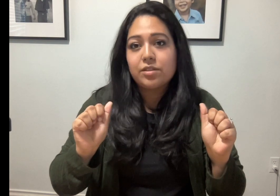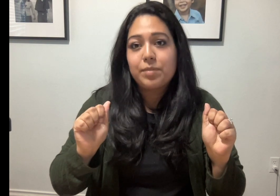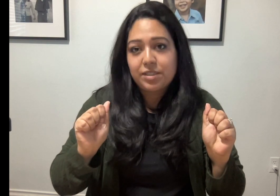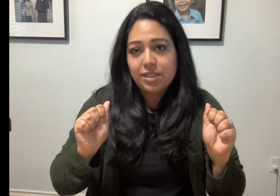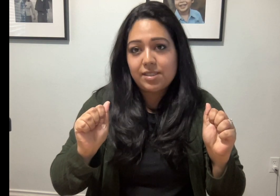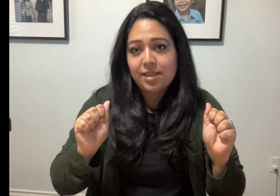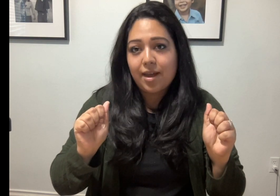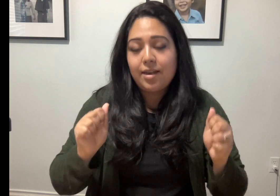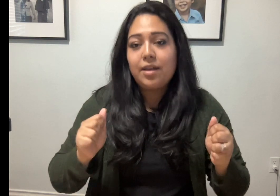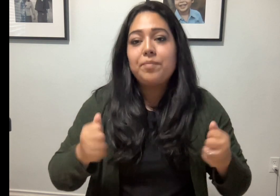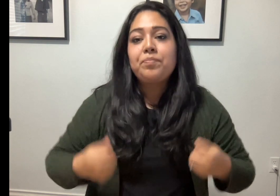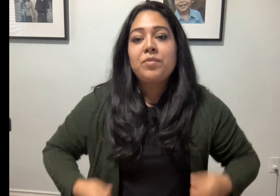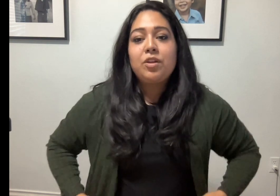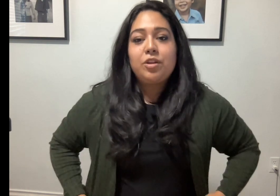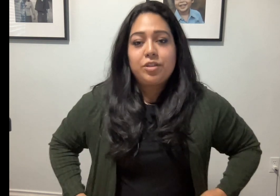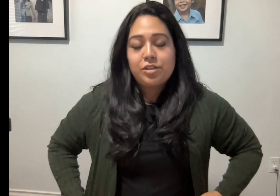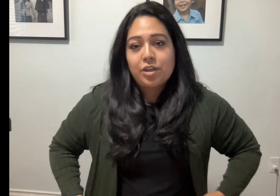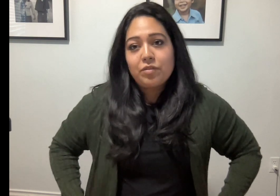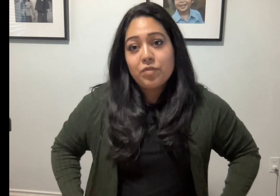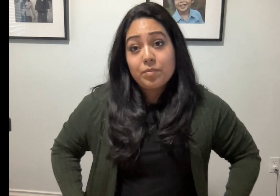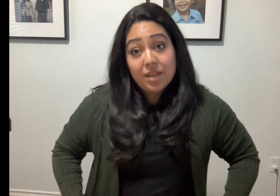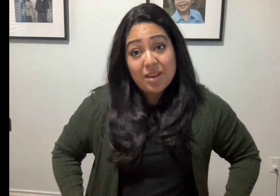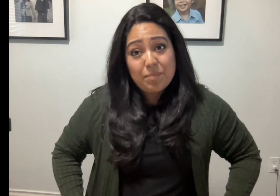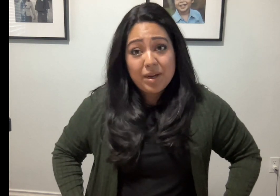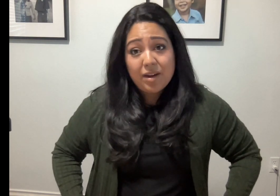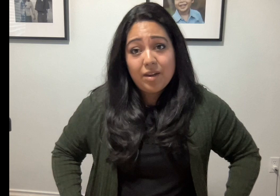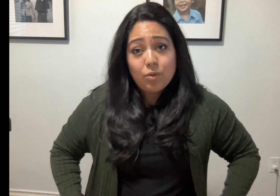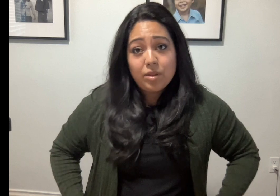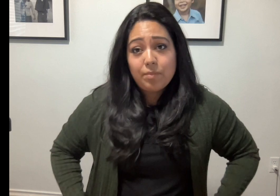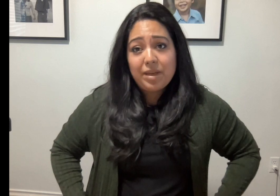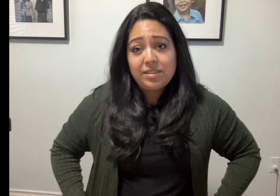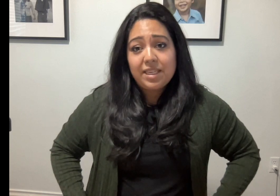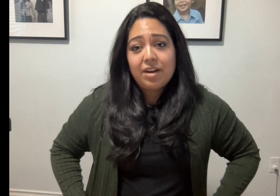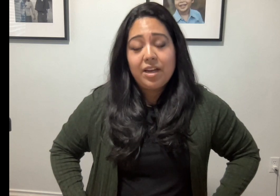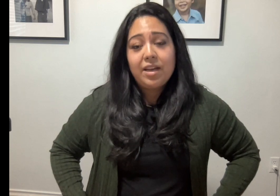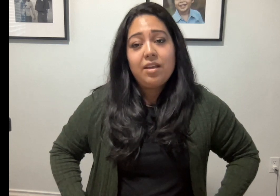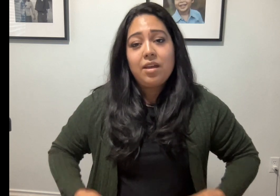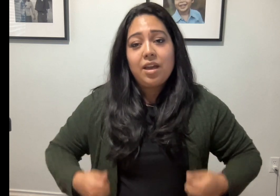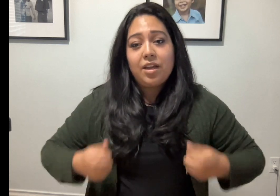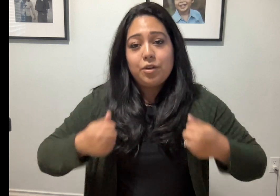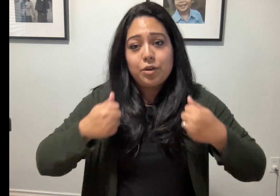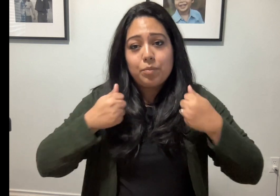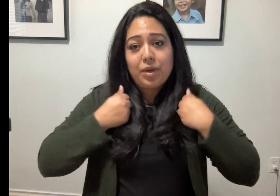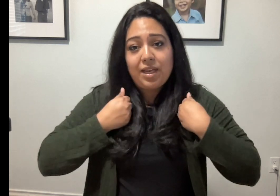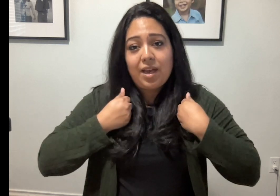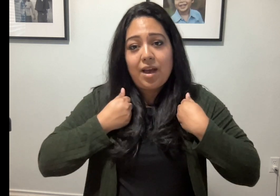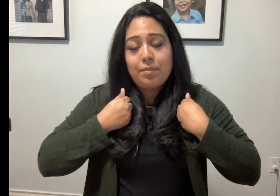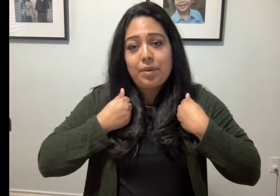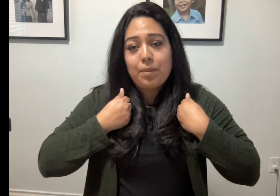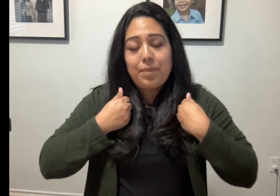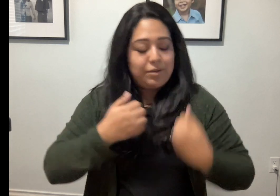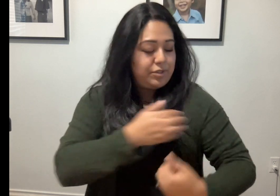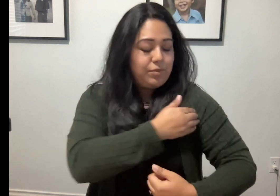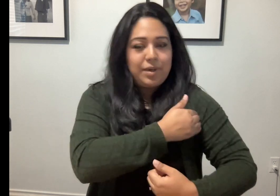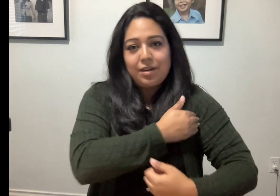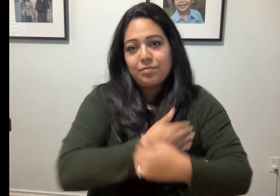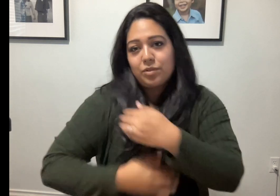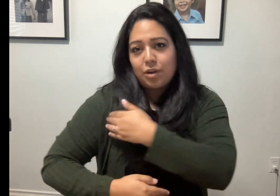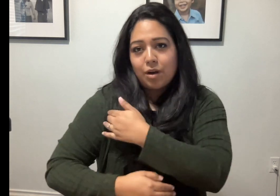but to the side. You're going to start from the hip area or the belt area, and you're going to bring it up about to where your